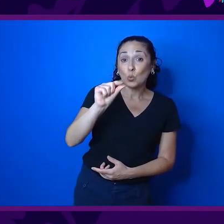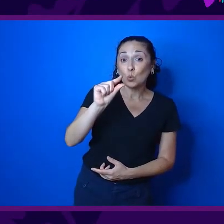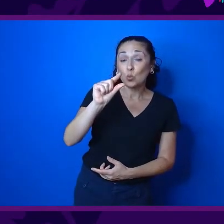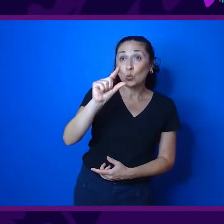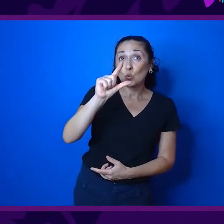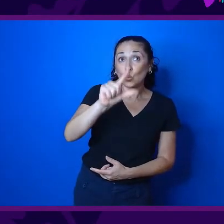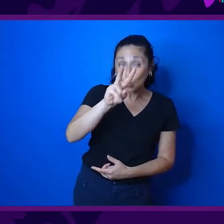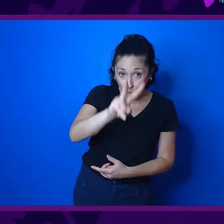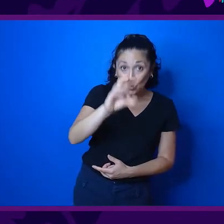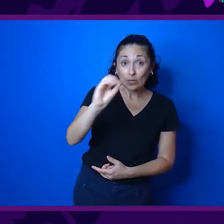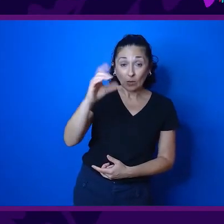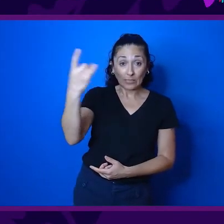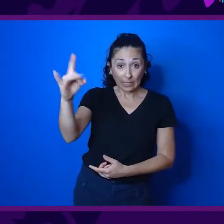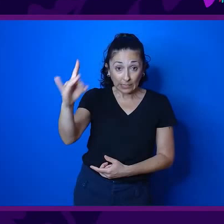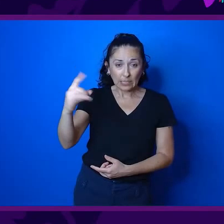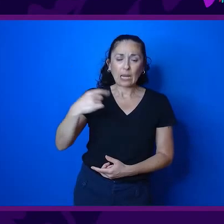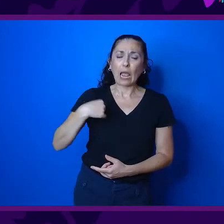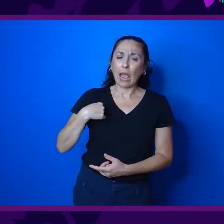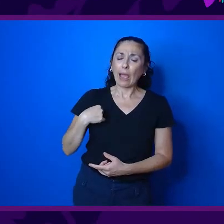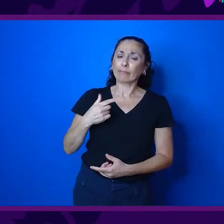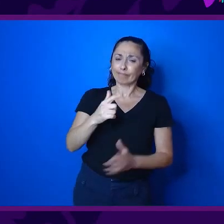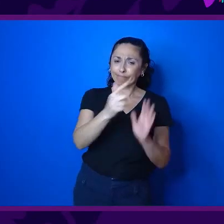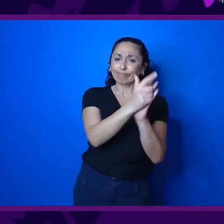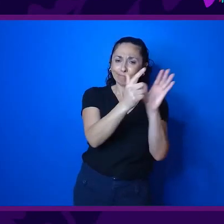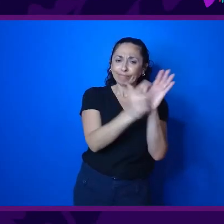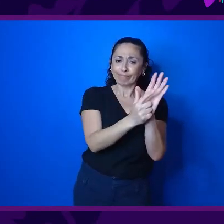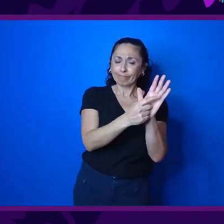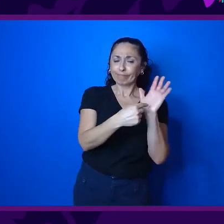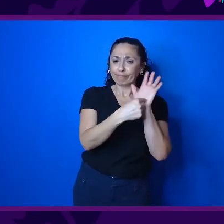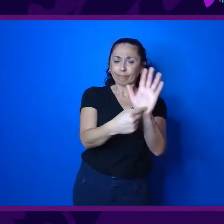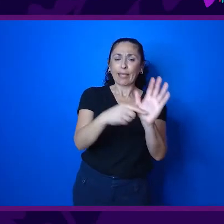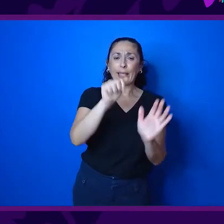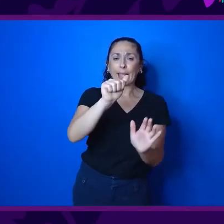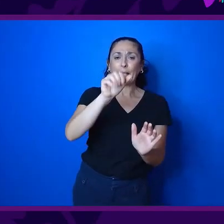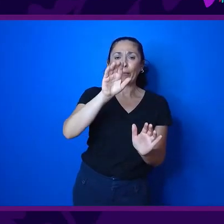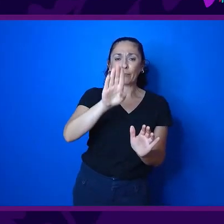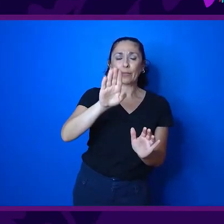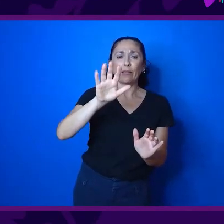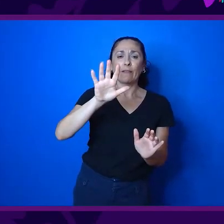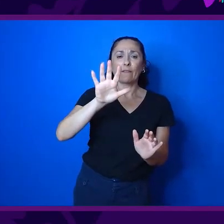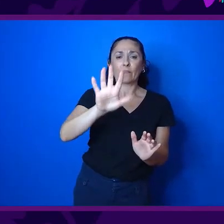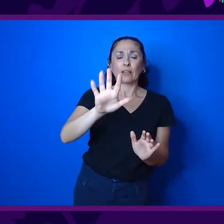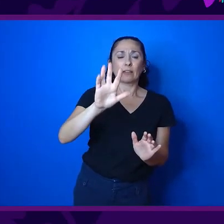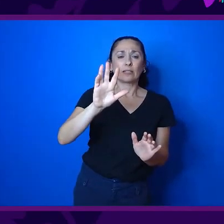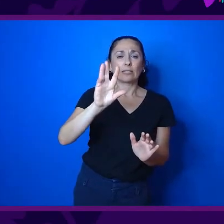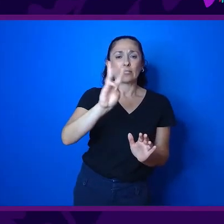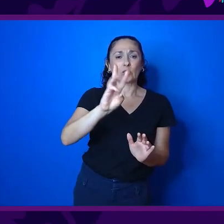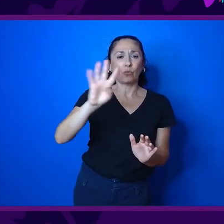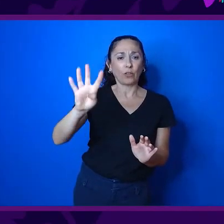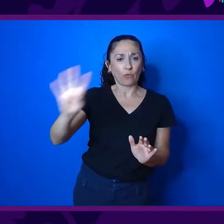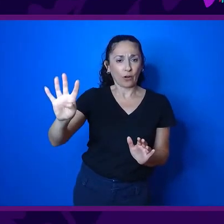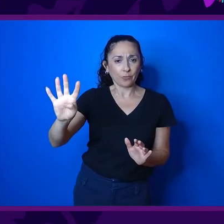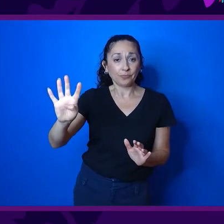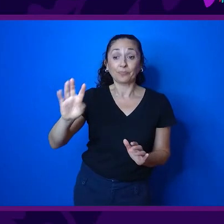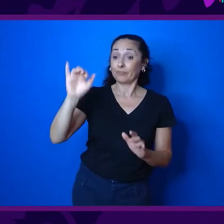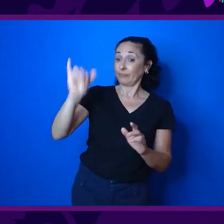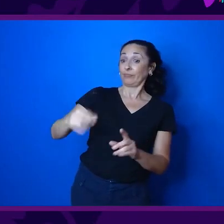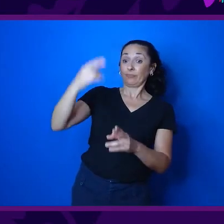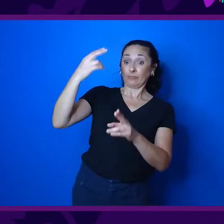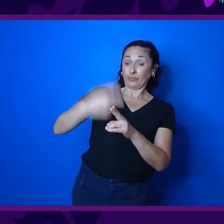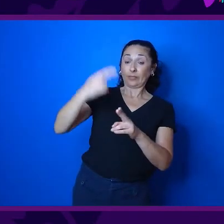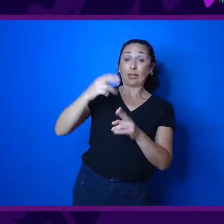carried legislation, AB 2644, to name April 10th as Dolores Huerta Day in the state of